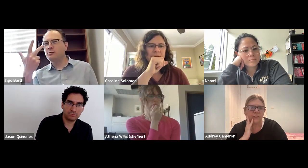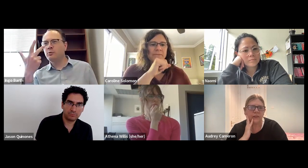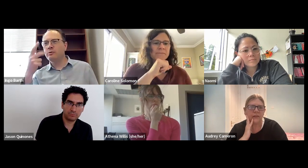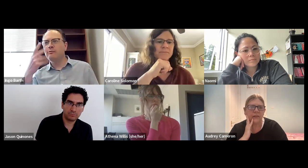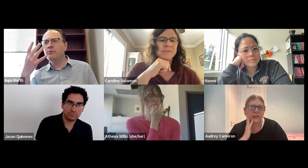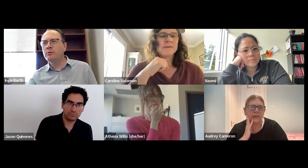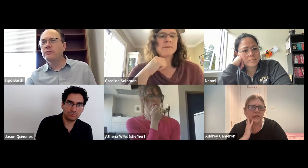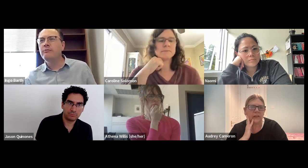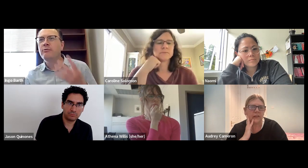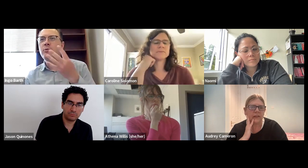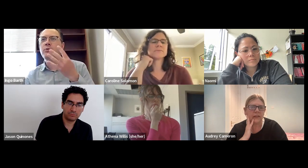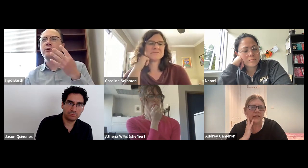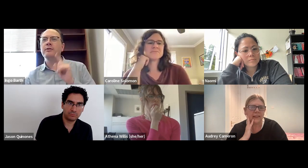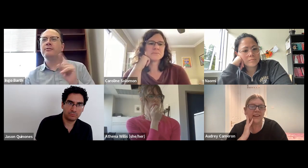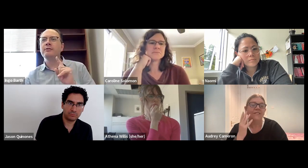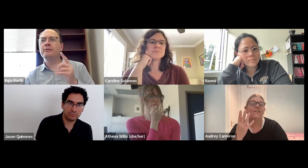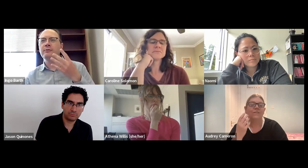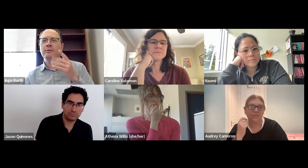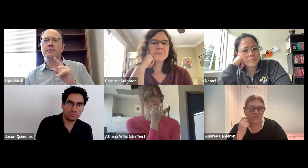So yeah, we have three or four different signs in DGS.